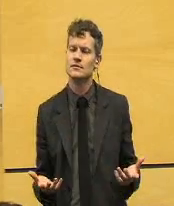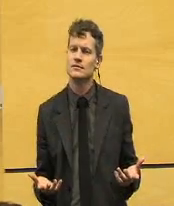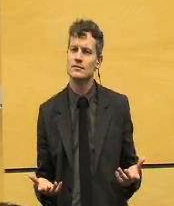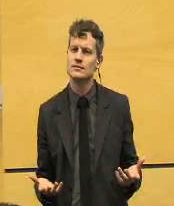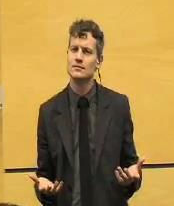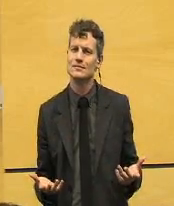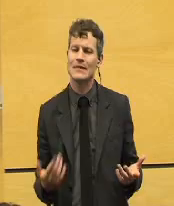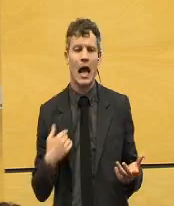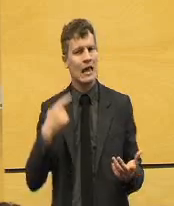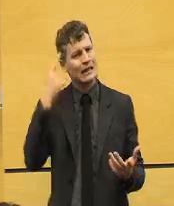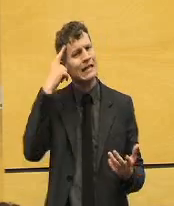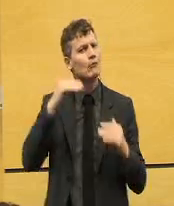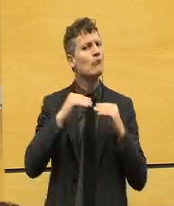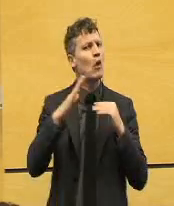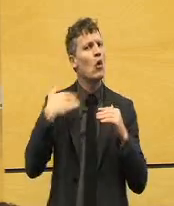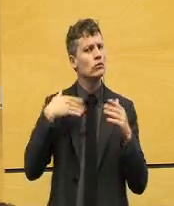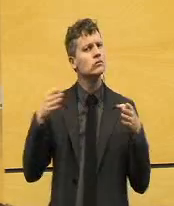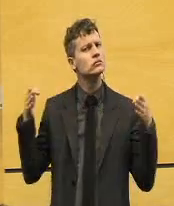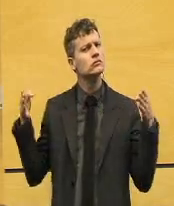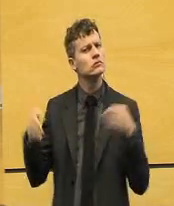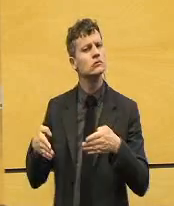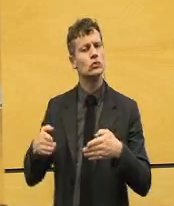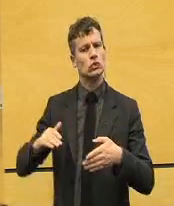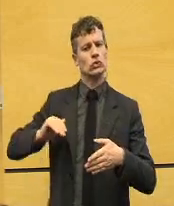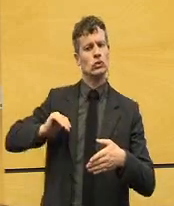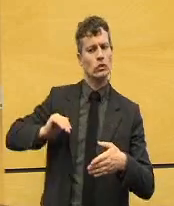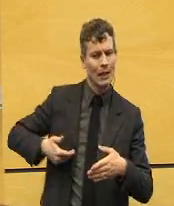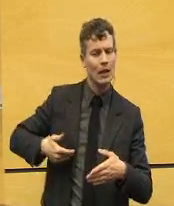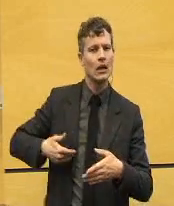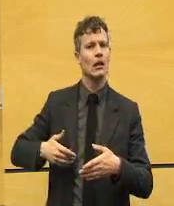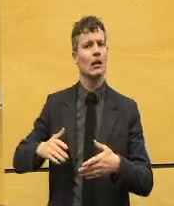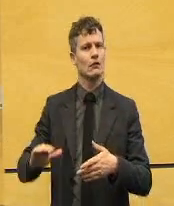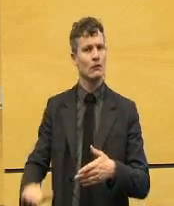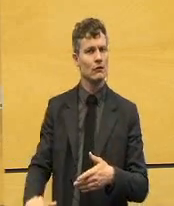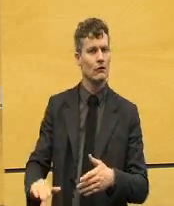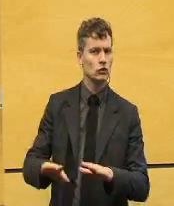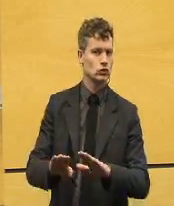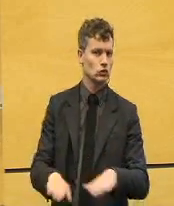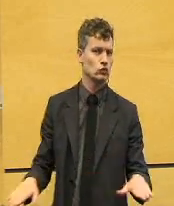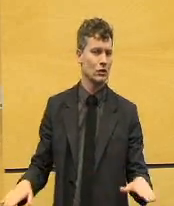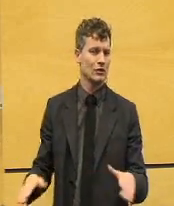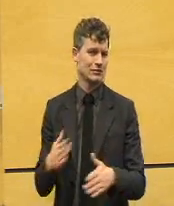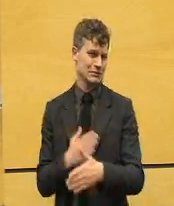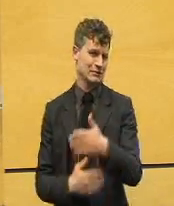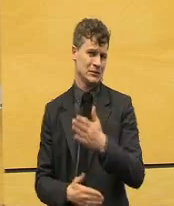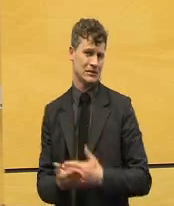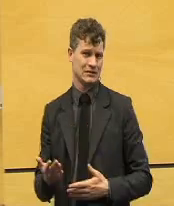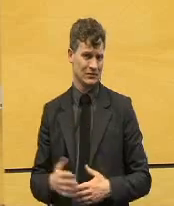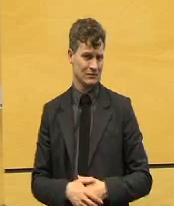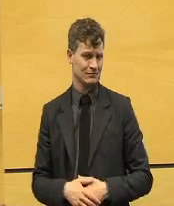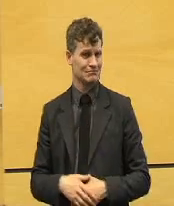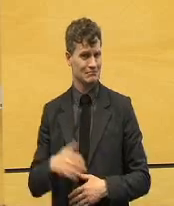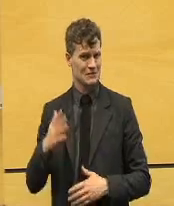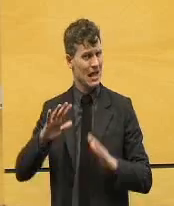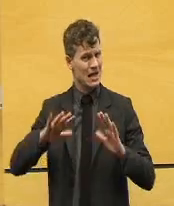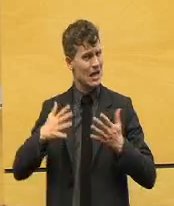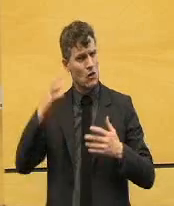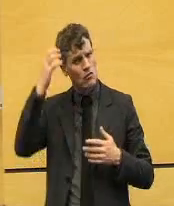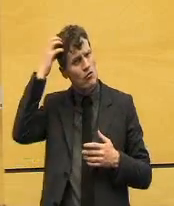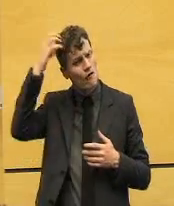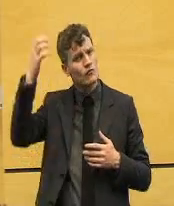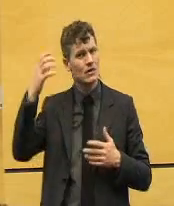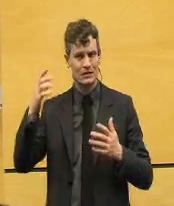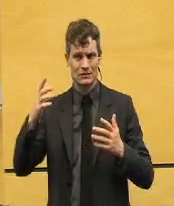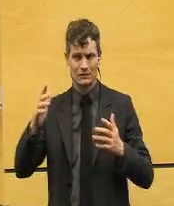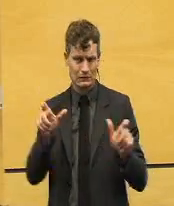and children with disabilities. We would like to know what you have put into practice and how you have ensured that these